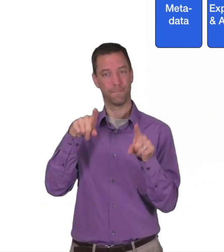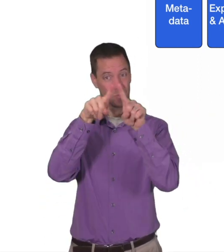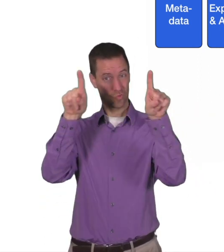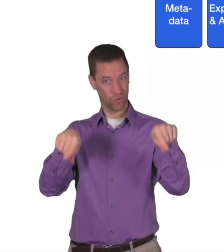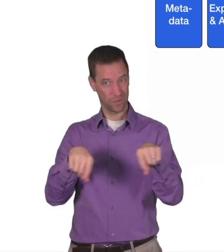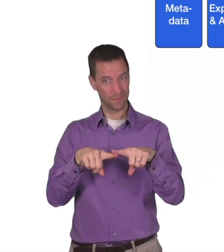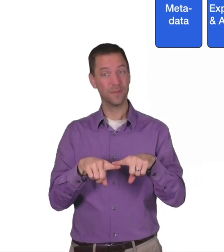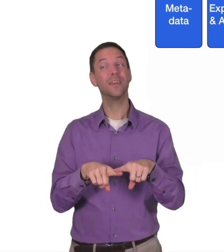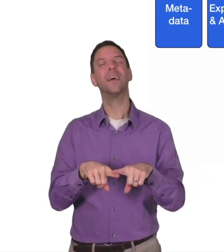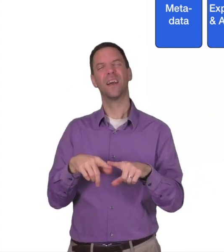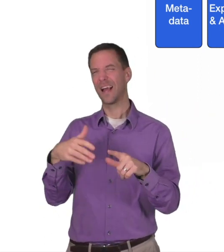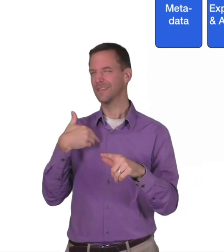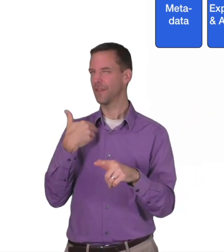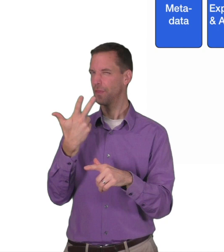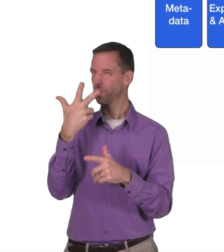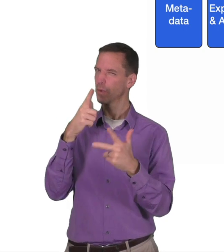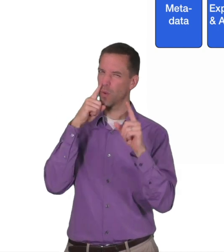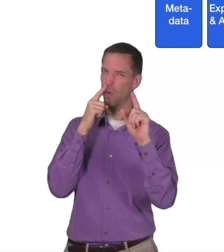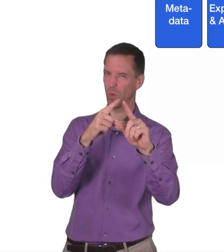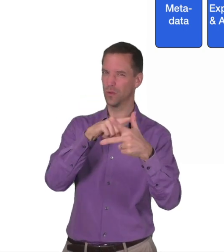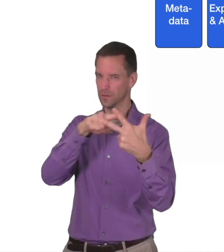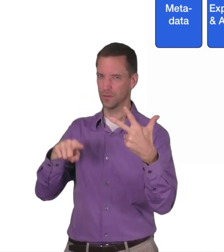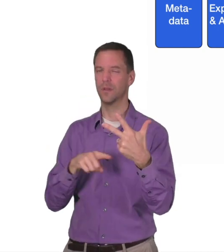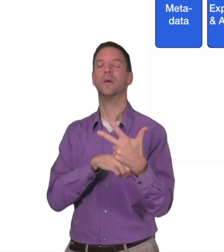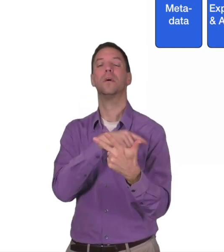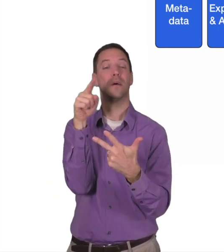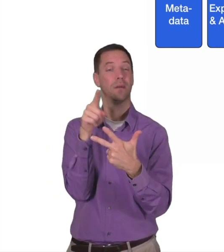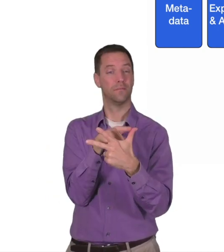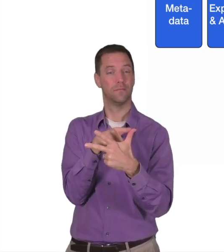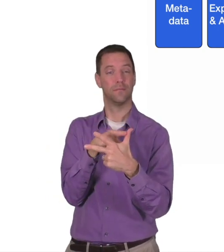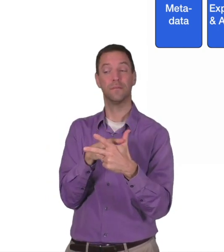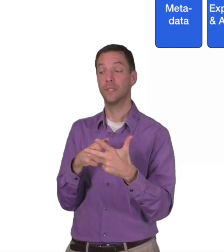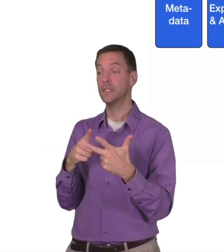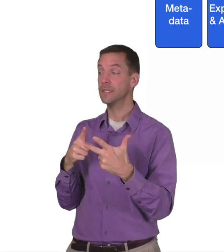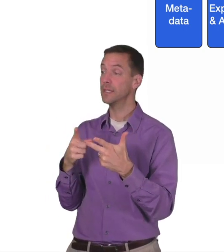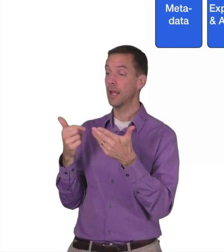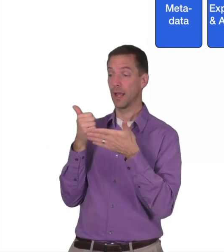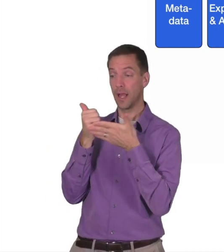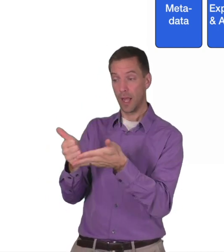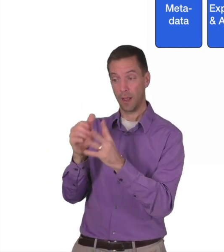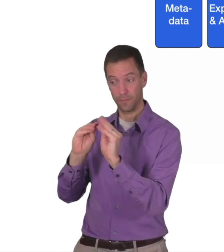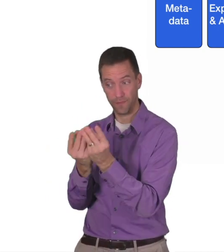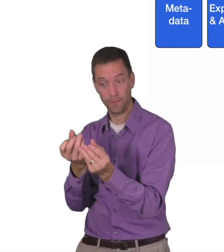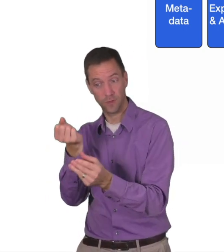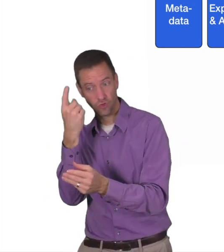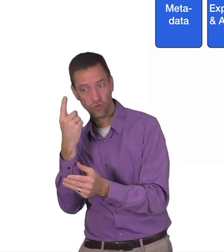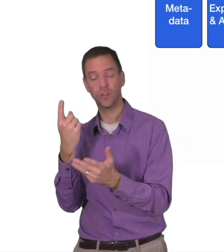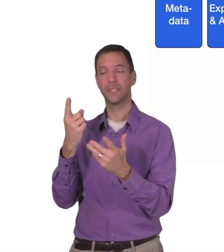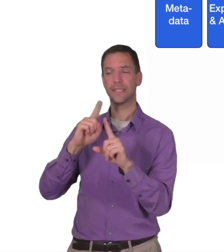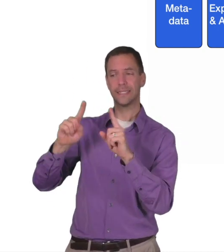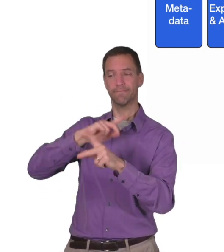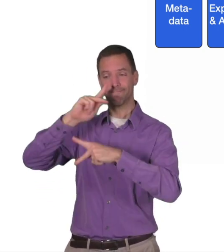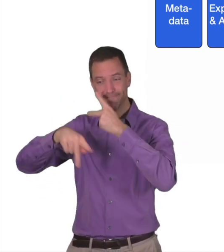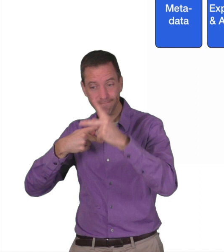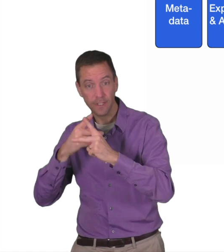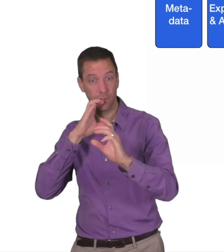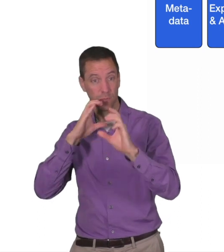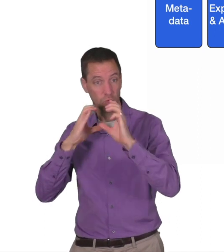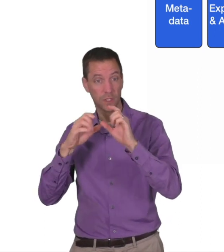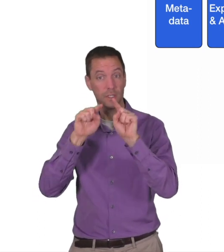Next, there is a warm-up screen, and there are 3 goals for this screen. First is to help the family understand those